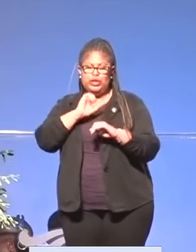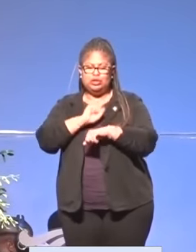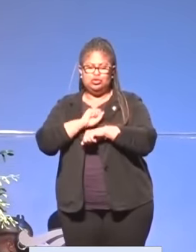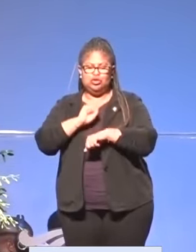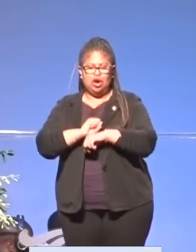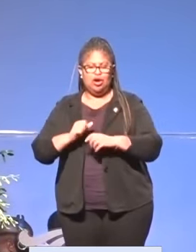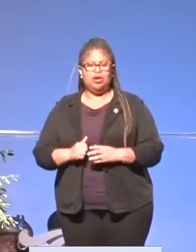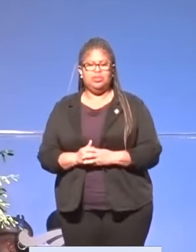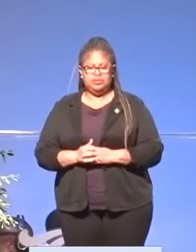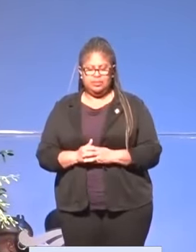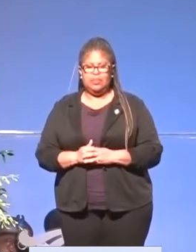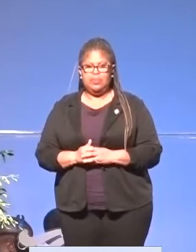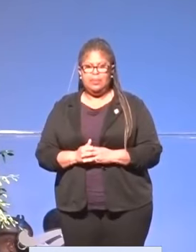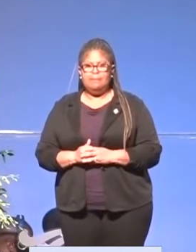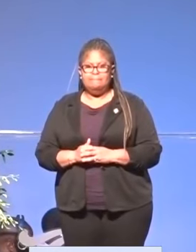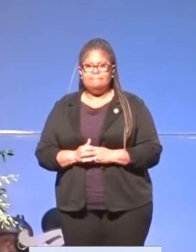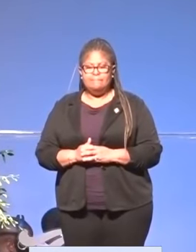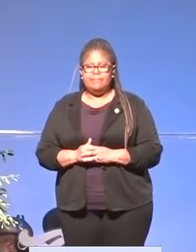My little brother